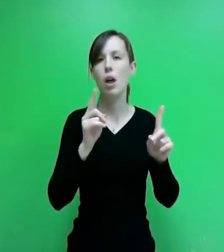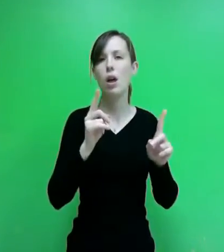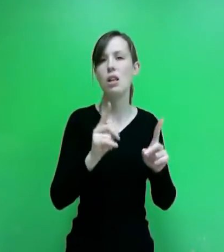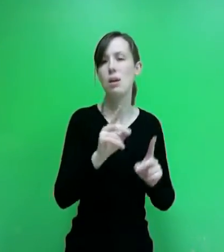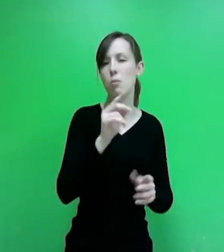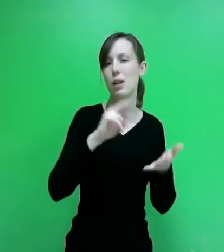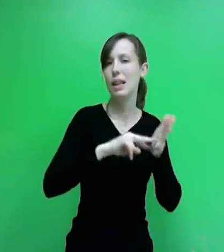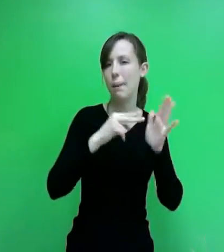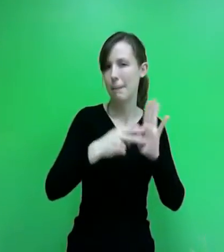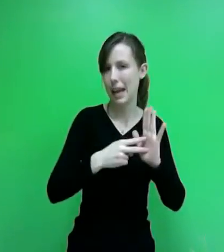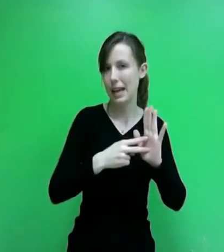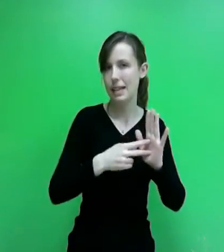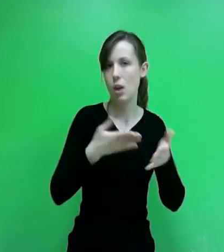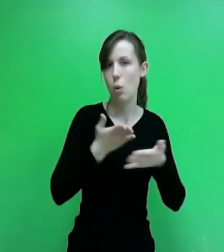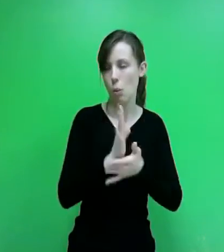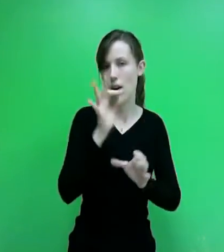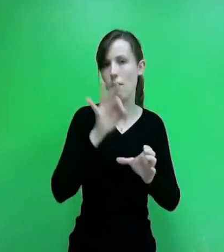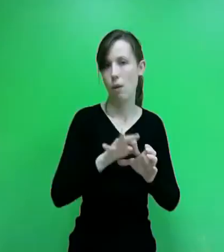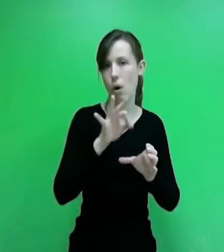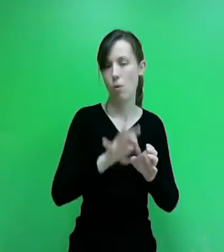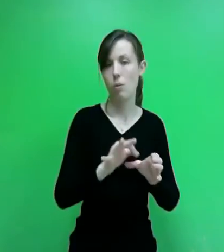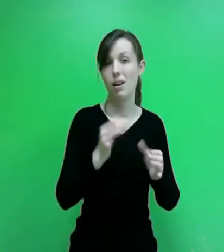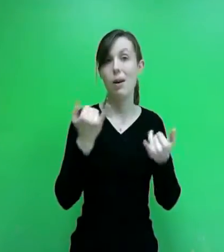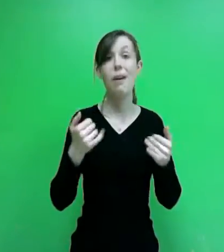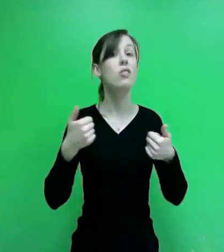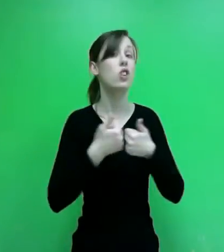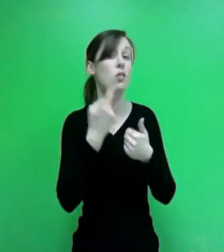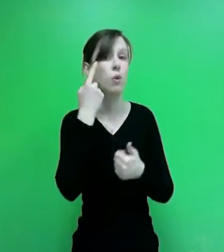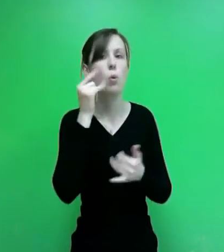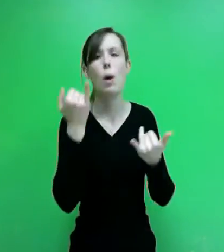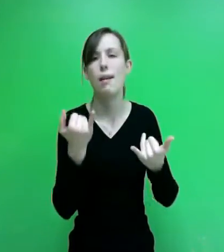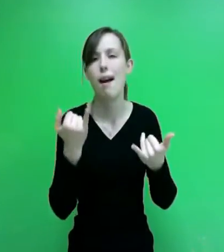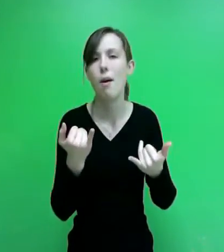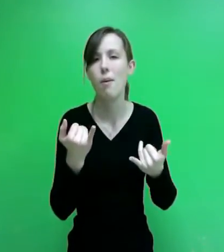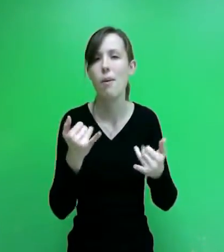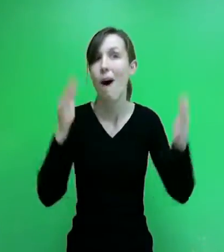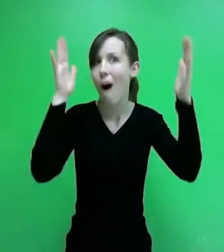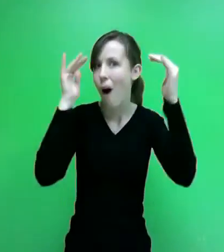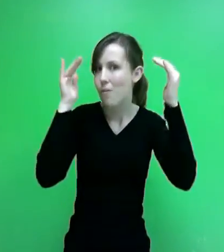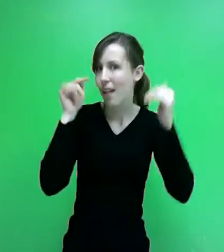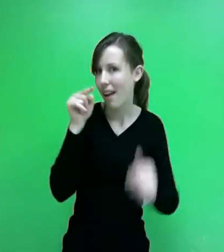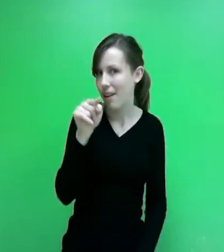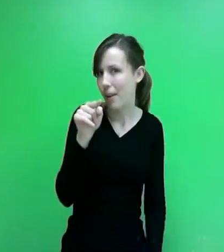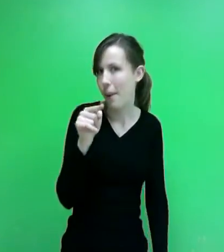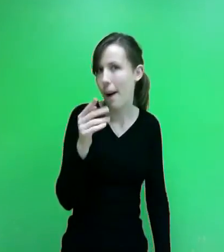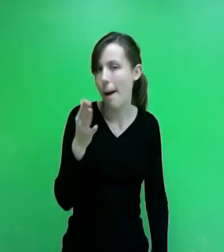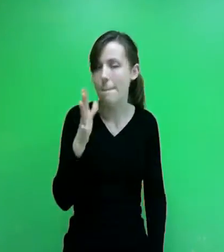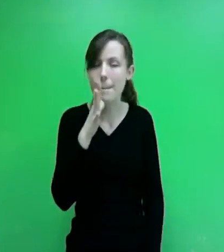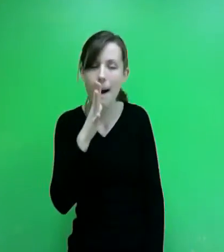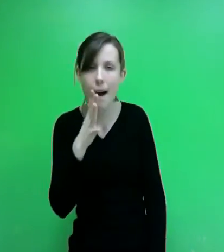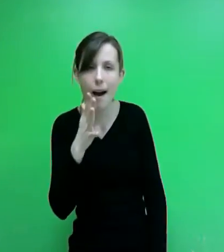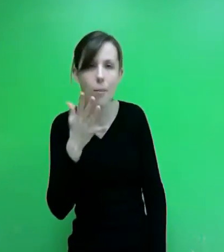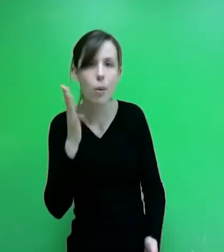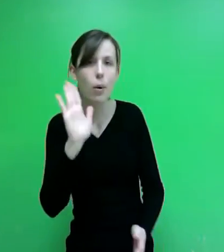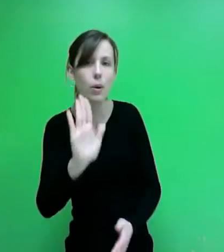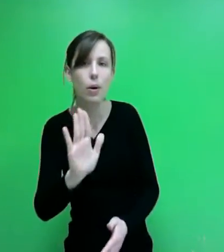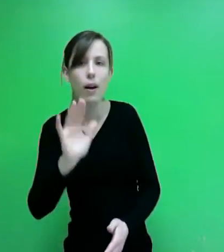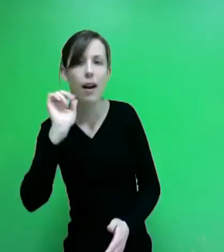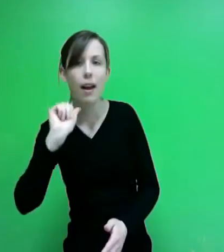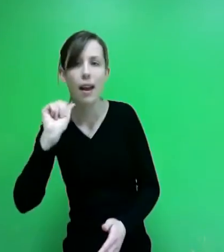vote. Now, I have a challenge for you right now. Hopefully your mom or your aunt or your sister is